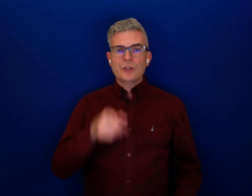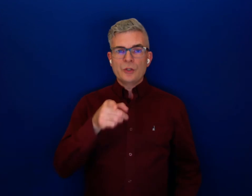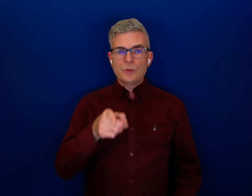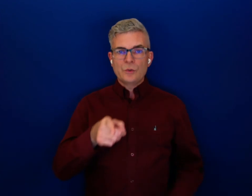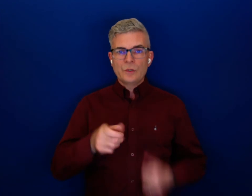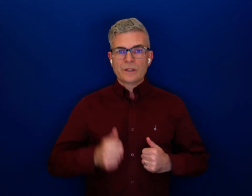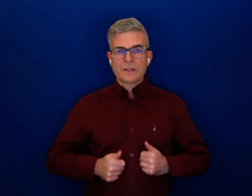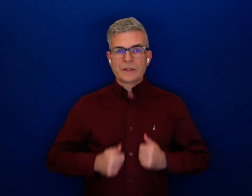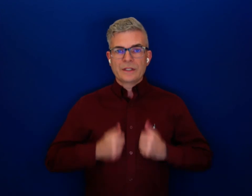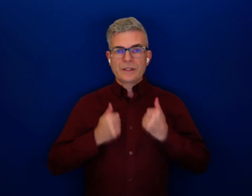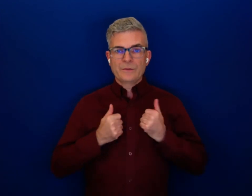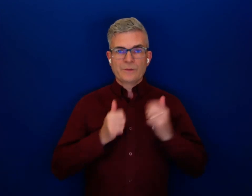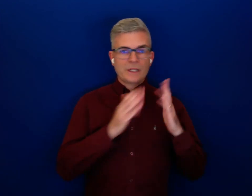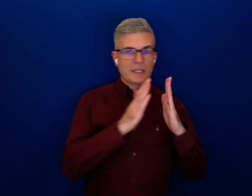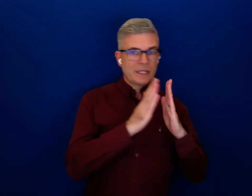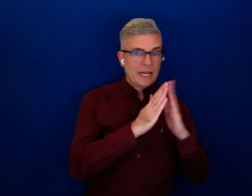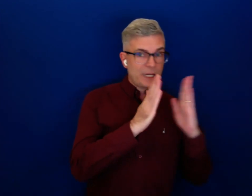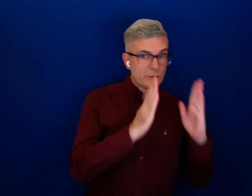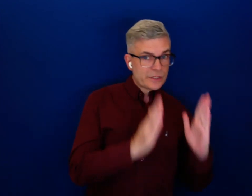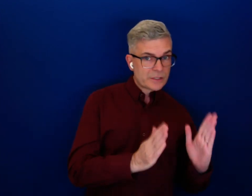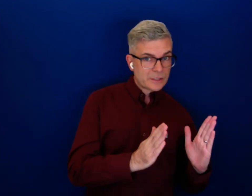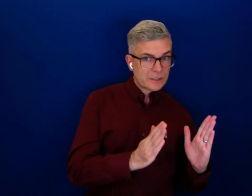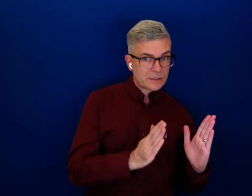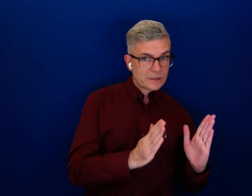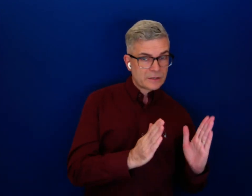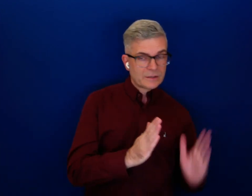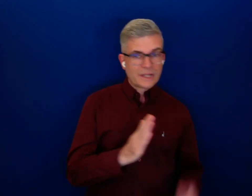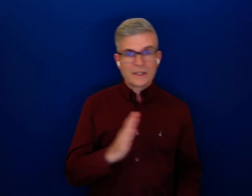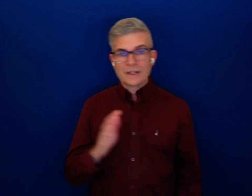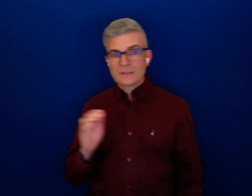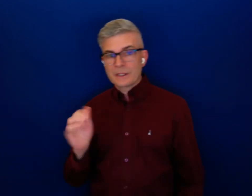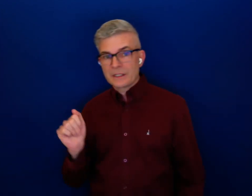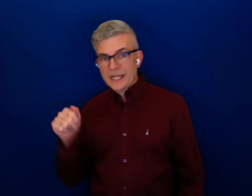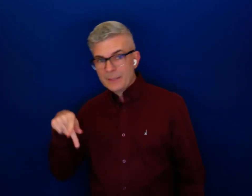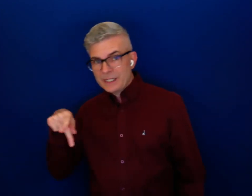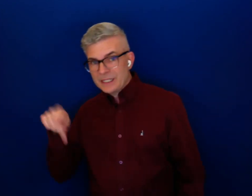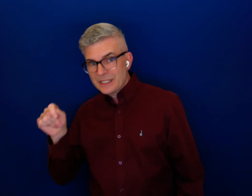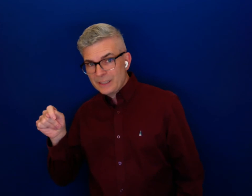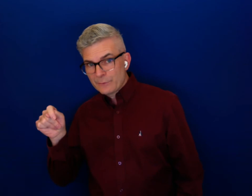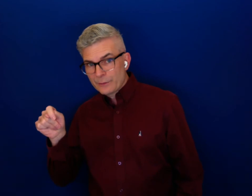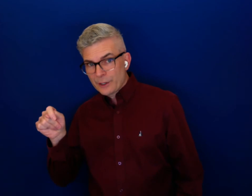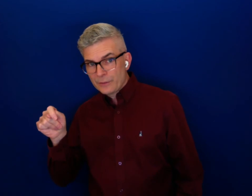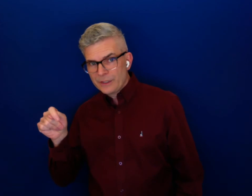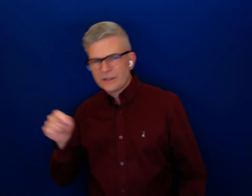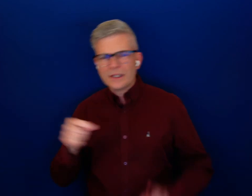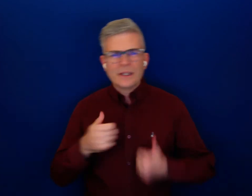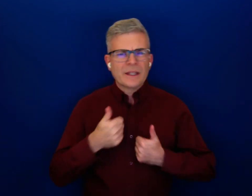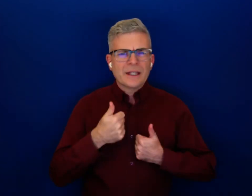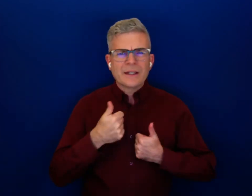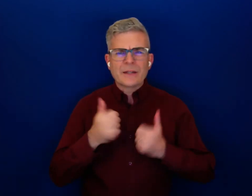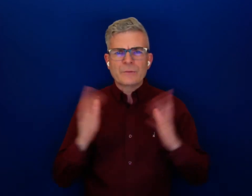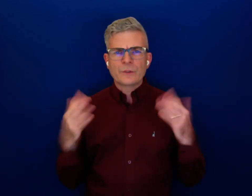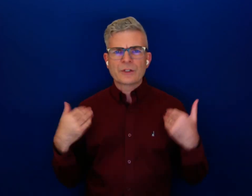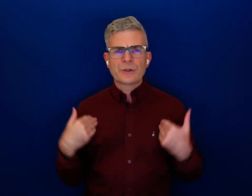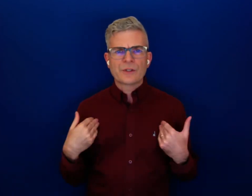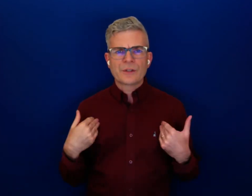You live house. And then I spell APT for apartment, and I return to the